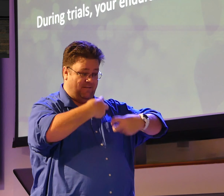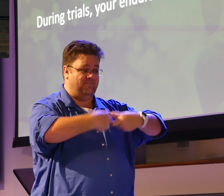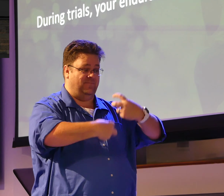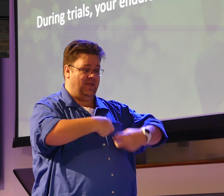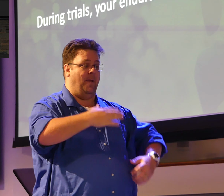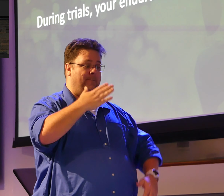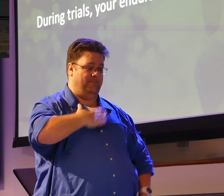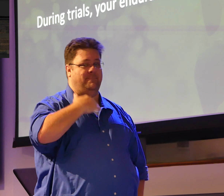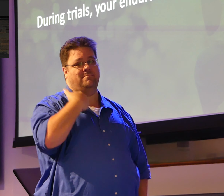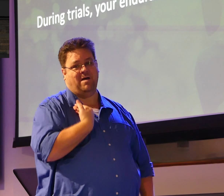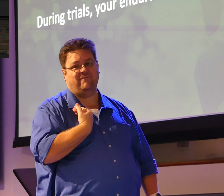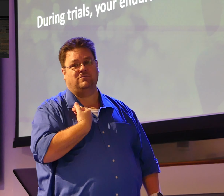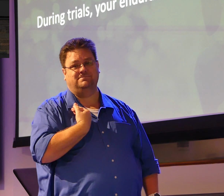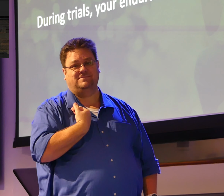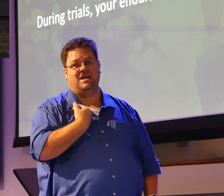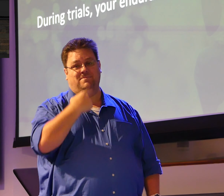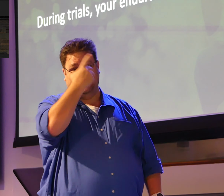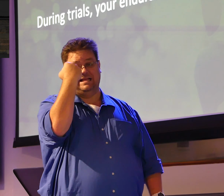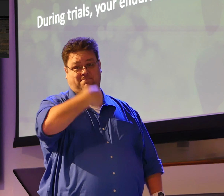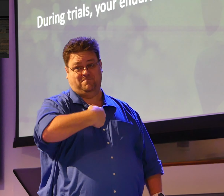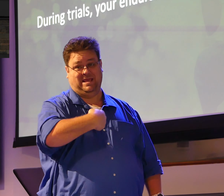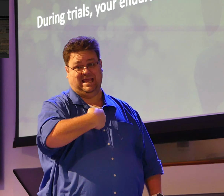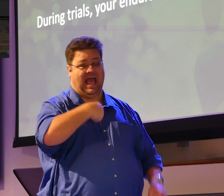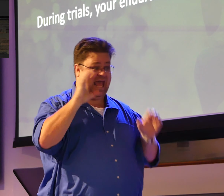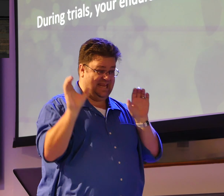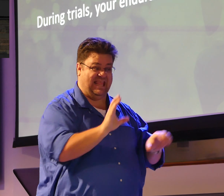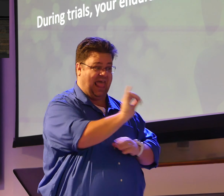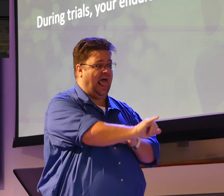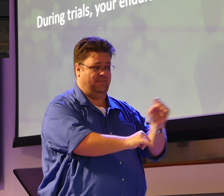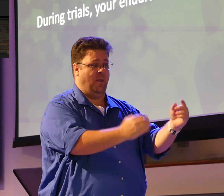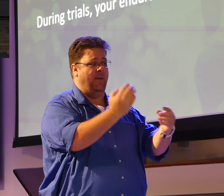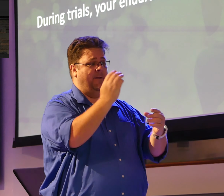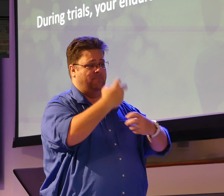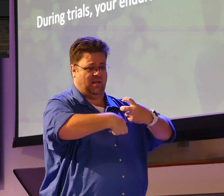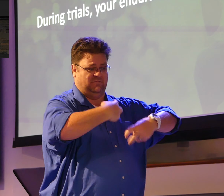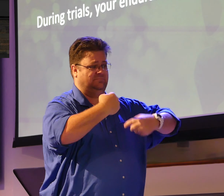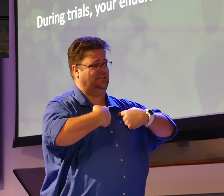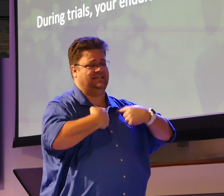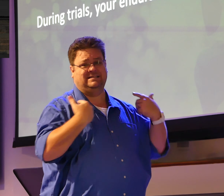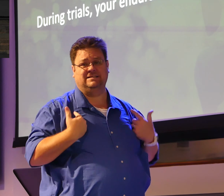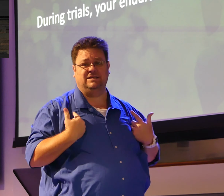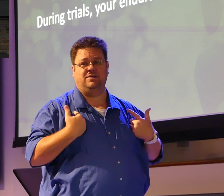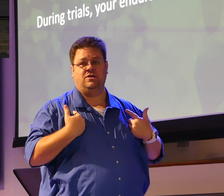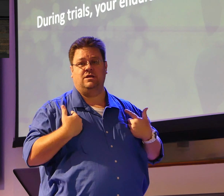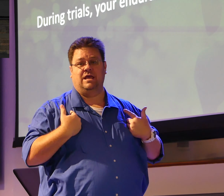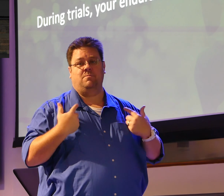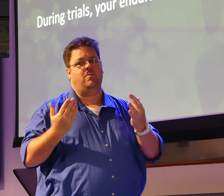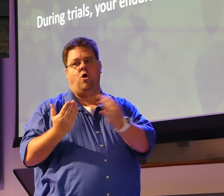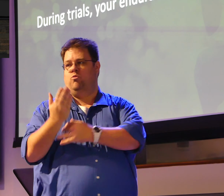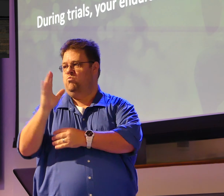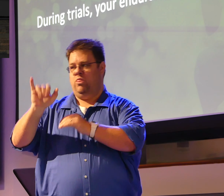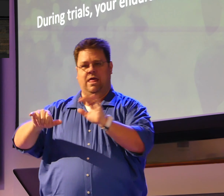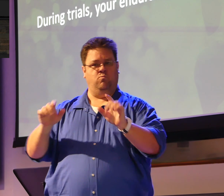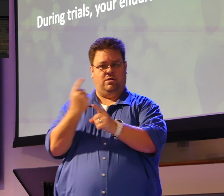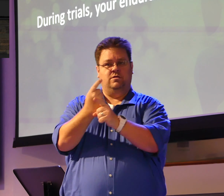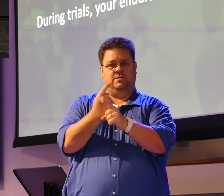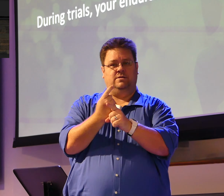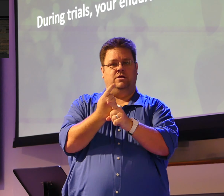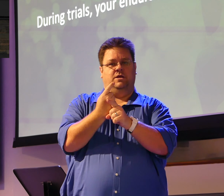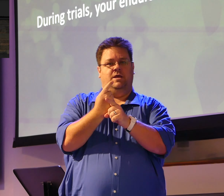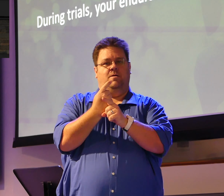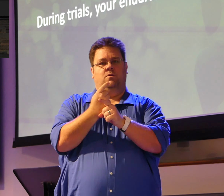i've got problems in my life and it's it's because of dan you know it's stuff i did and and i think it's something that we've all been through